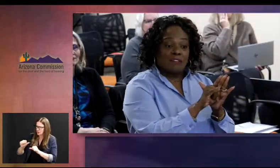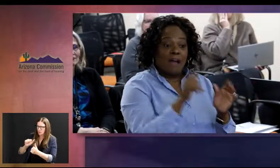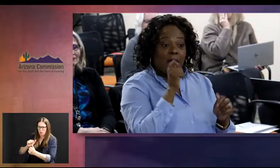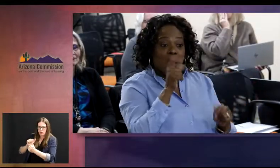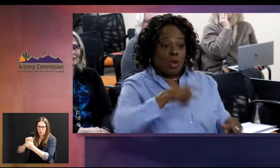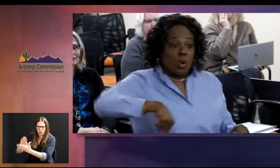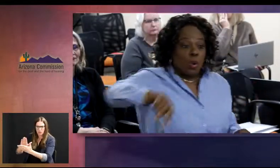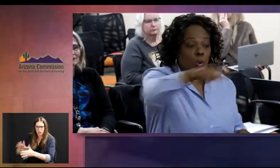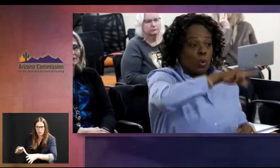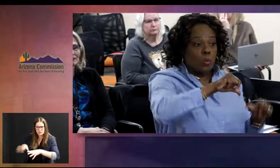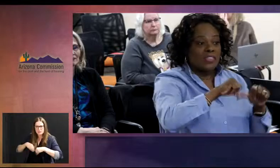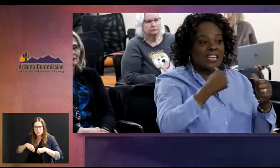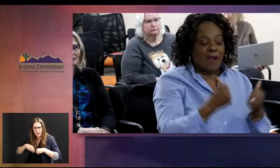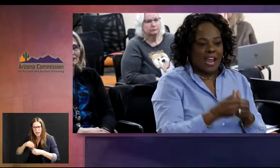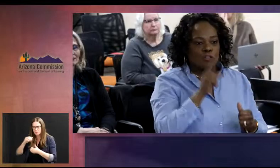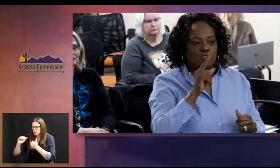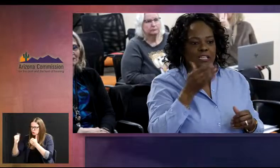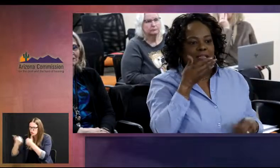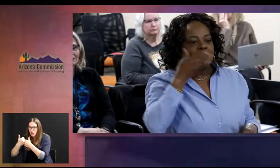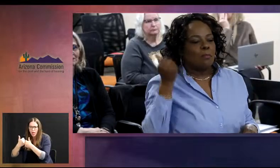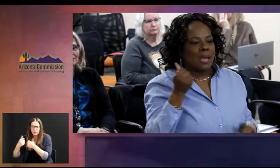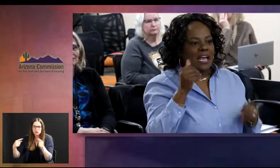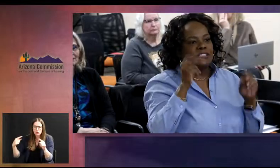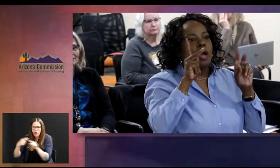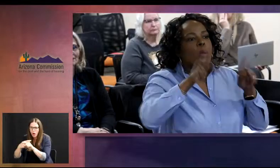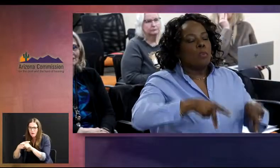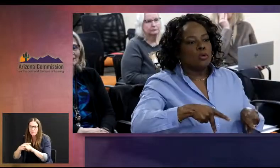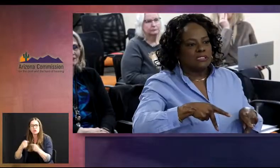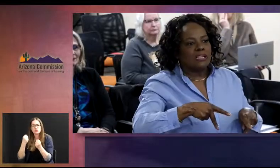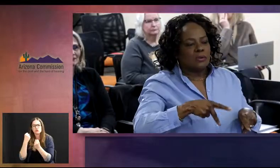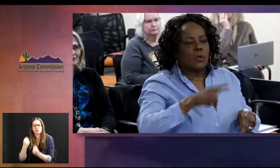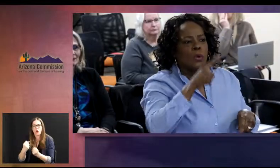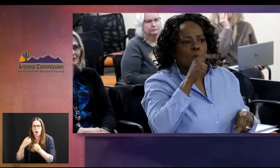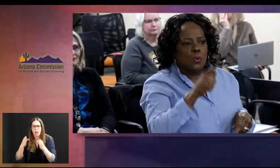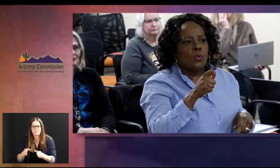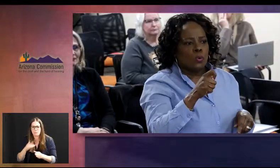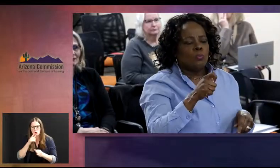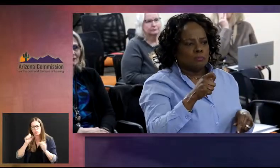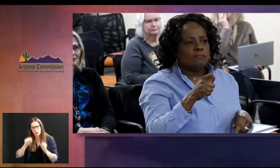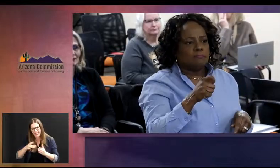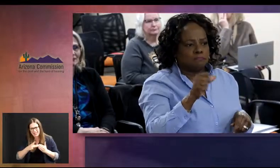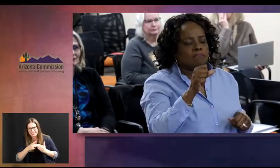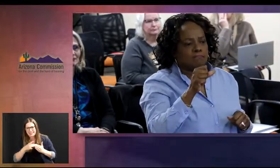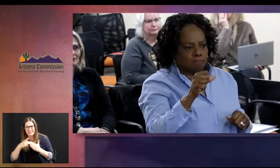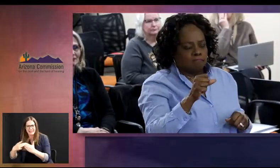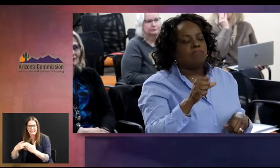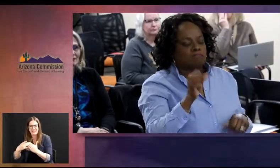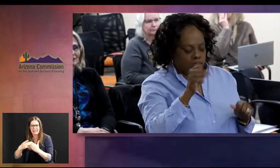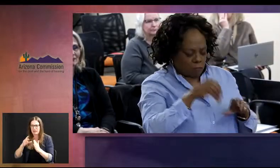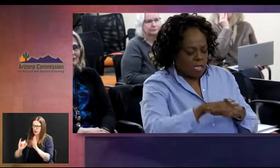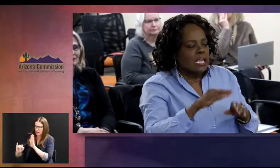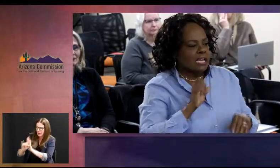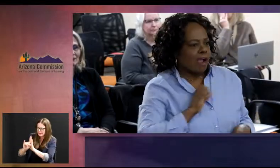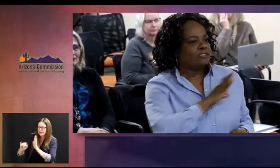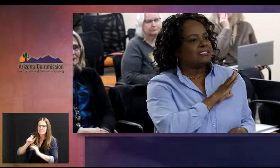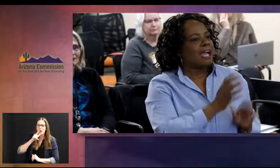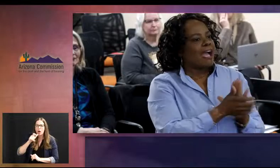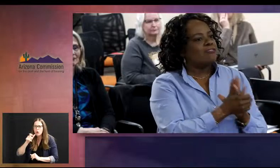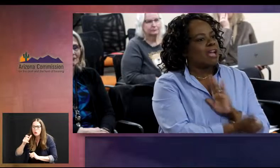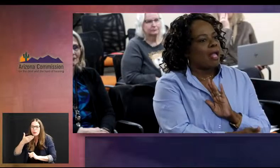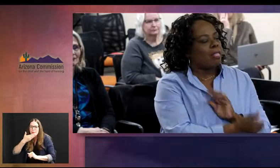lead the facilitation or identification of who the agencies are and who the best individuals are